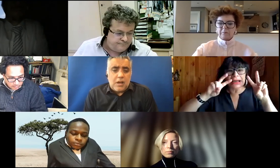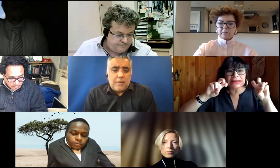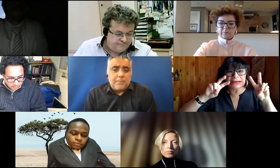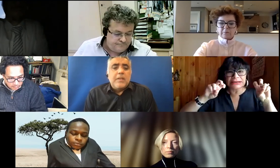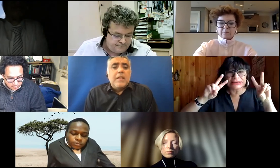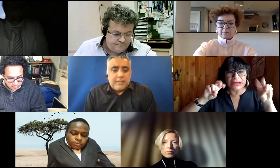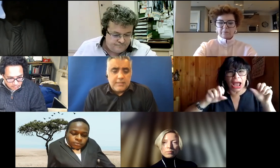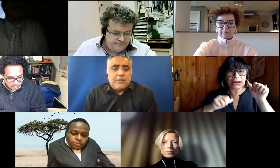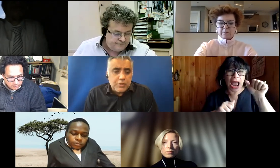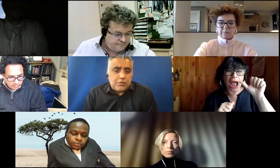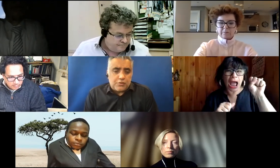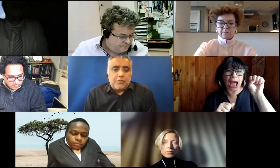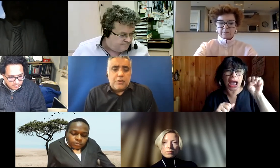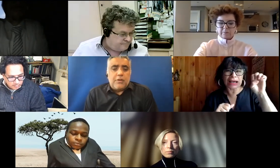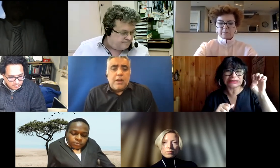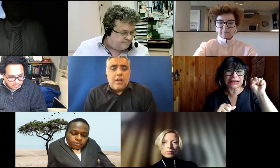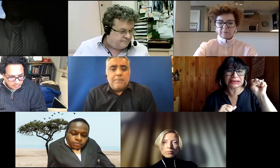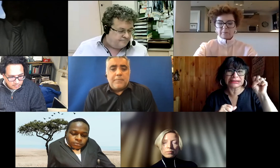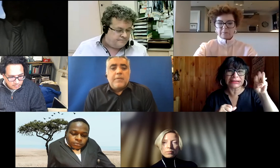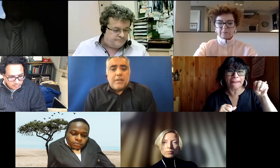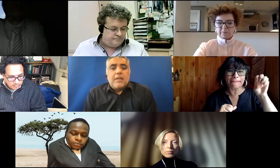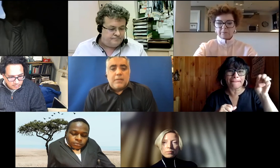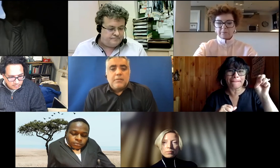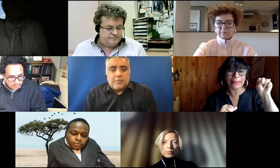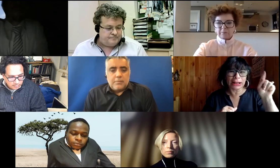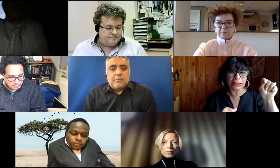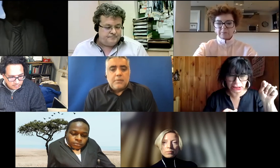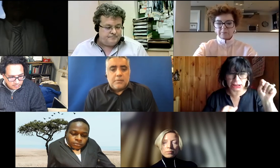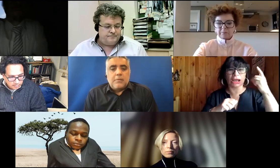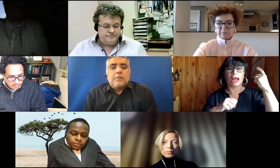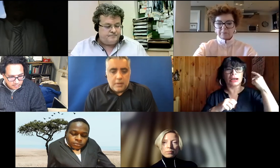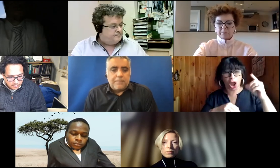is these researchers are